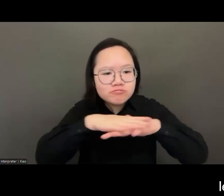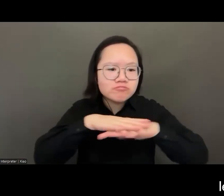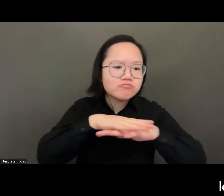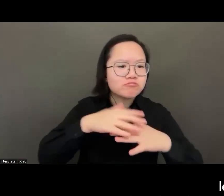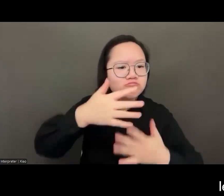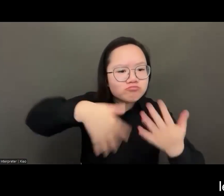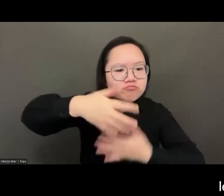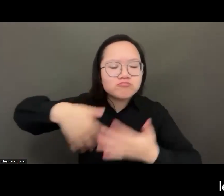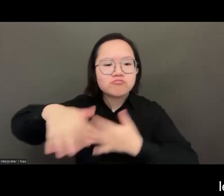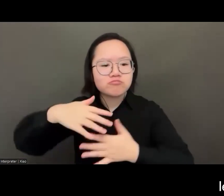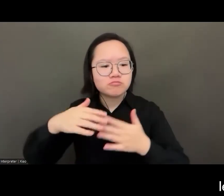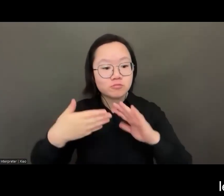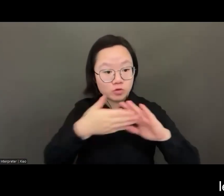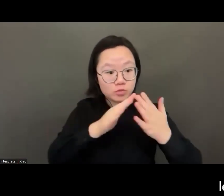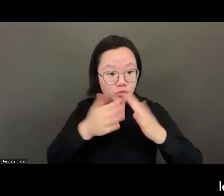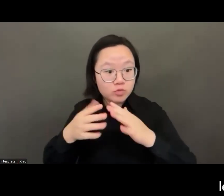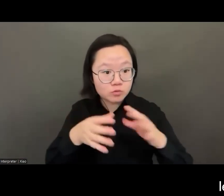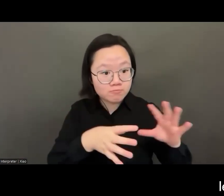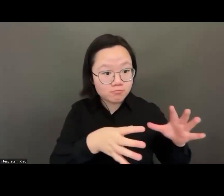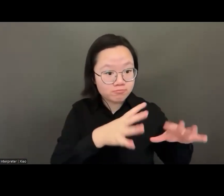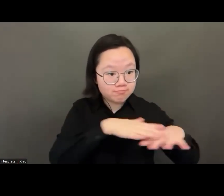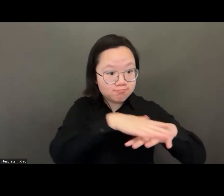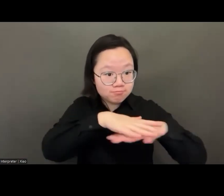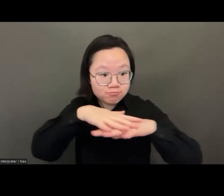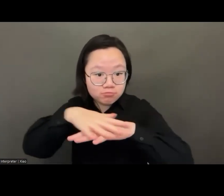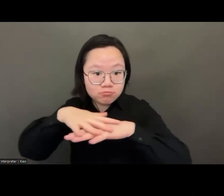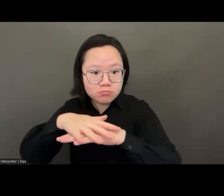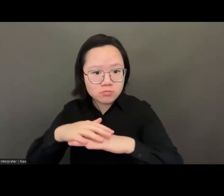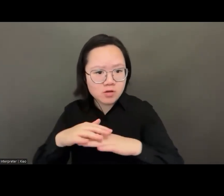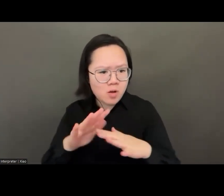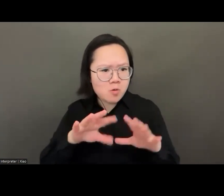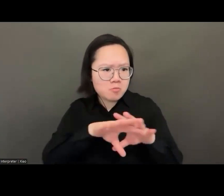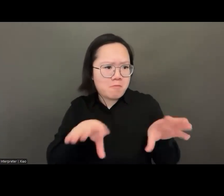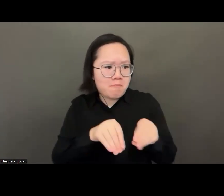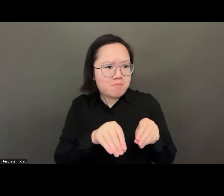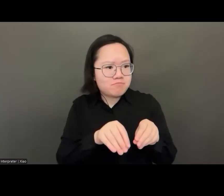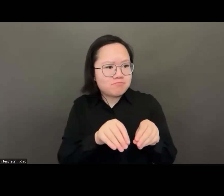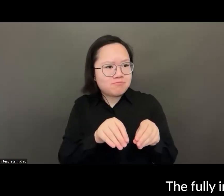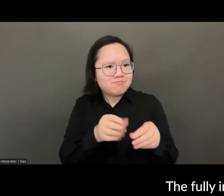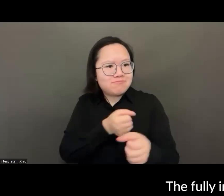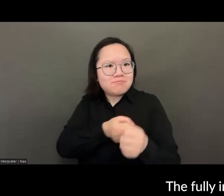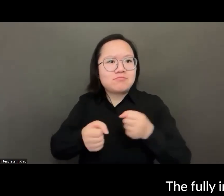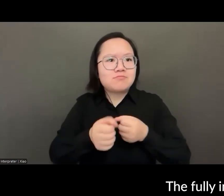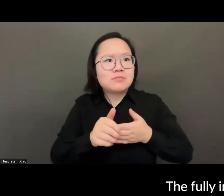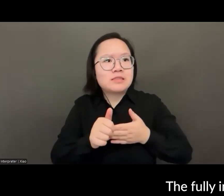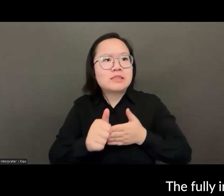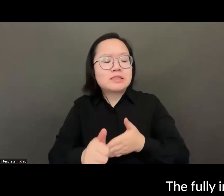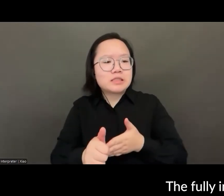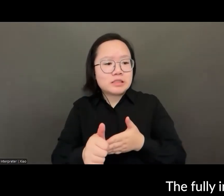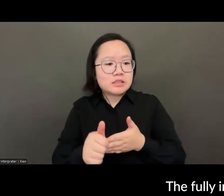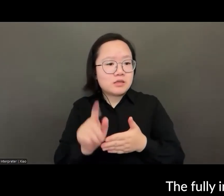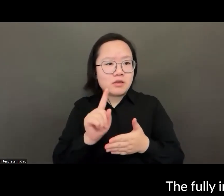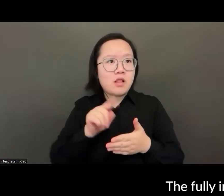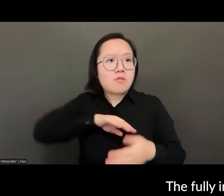leading, they shared that they are neglected even by the family members. They are not included fully